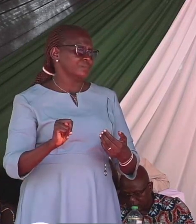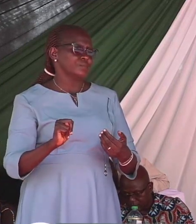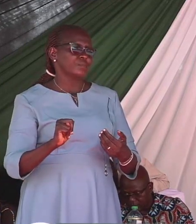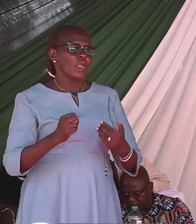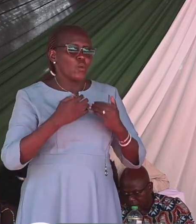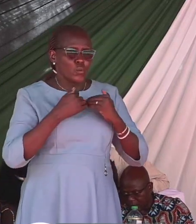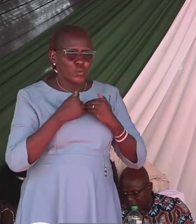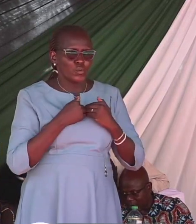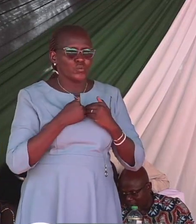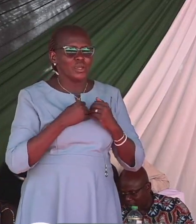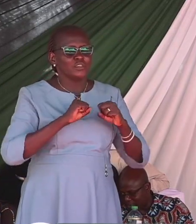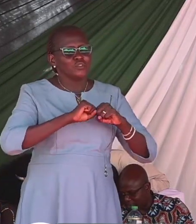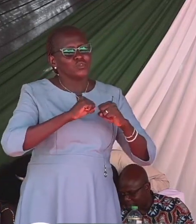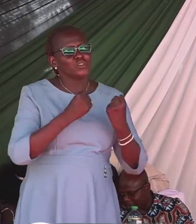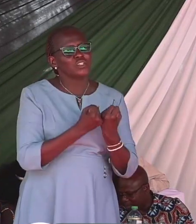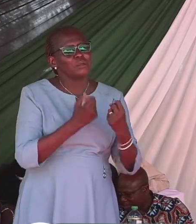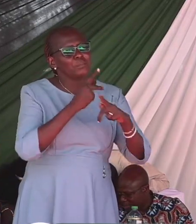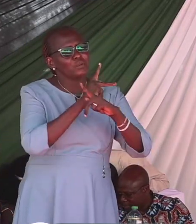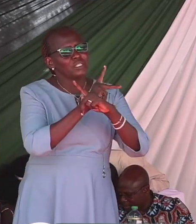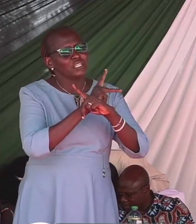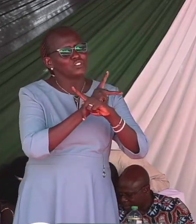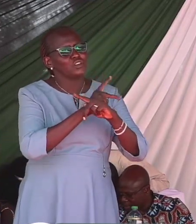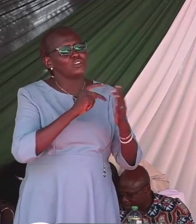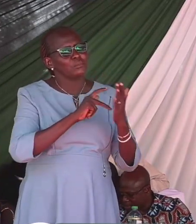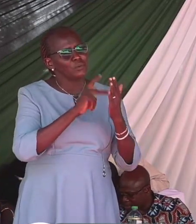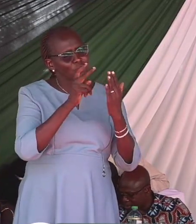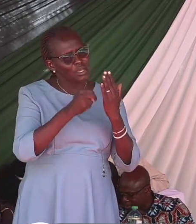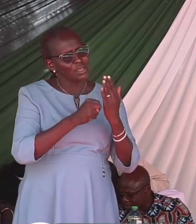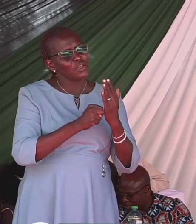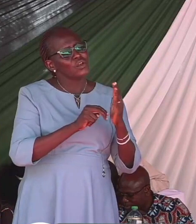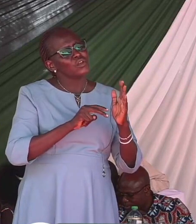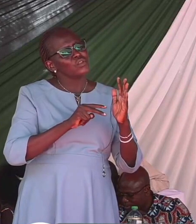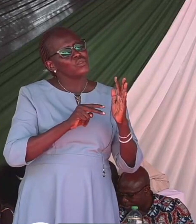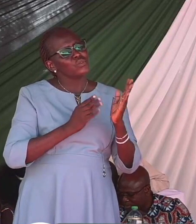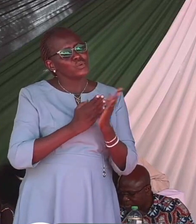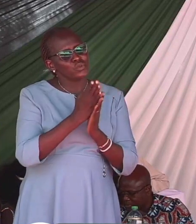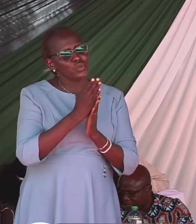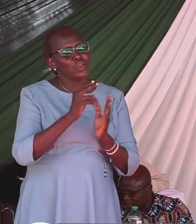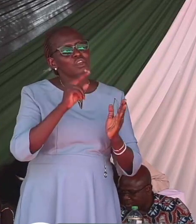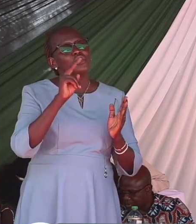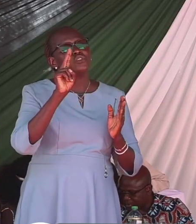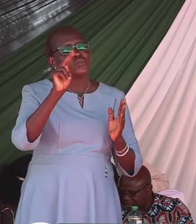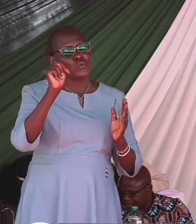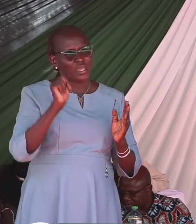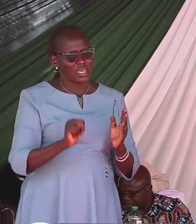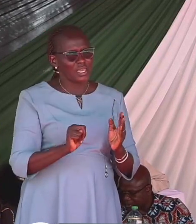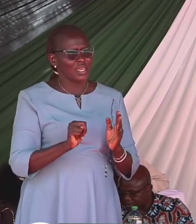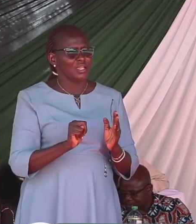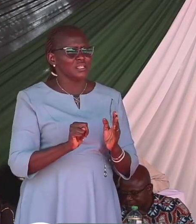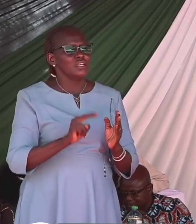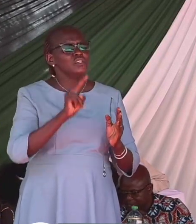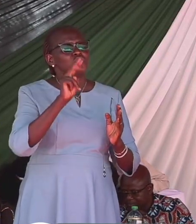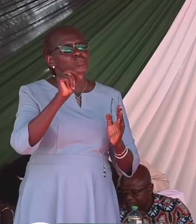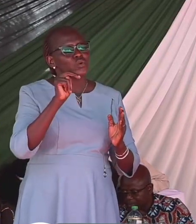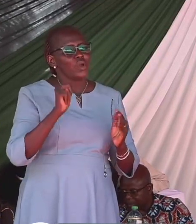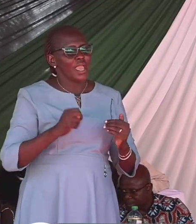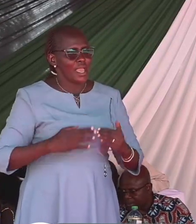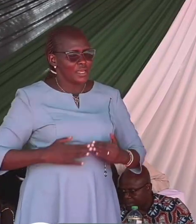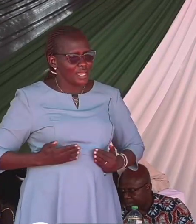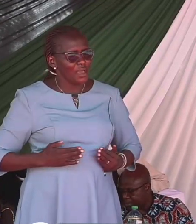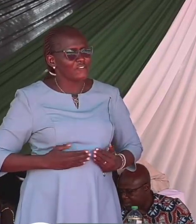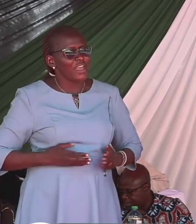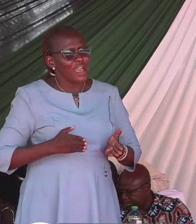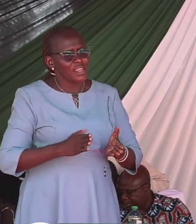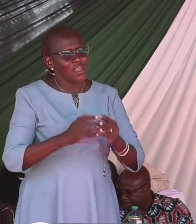We have social protection program through the UNICEF. The UNICEF was very courteous because they allowed Mombasa